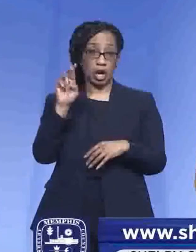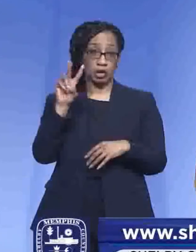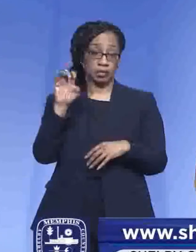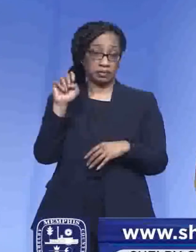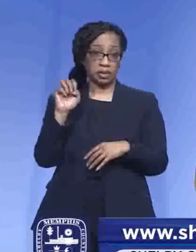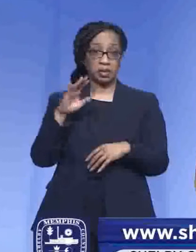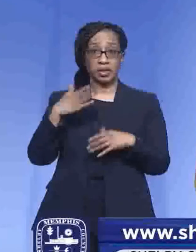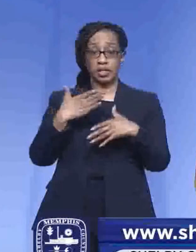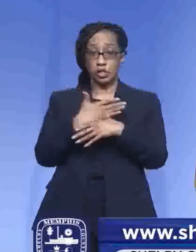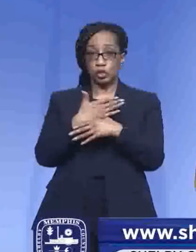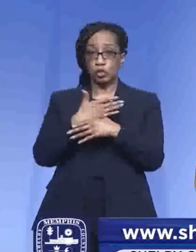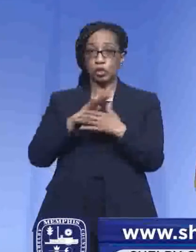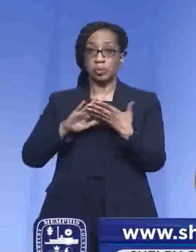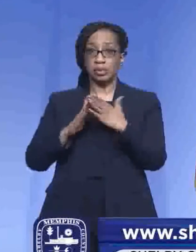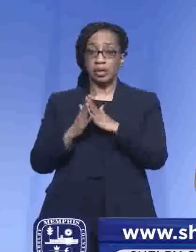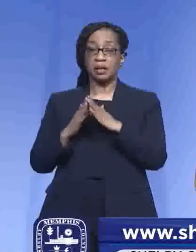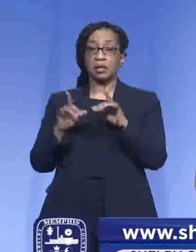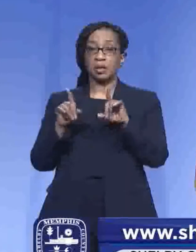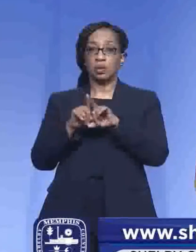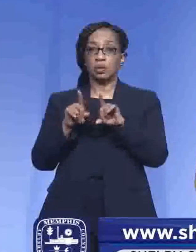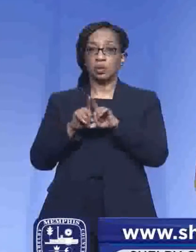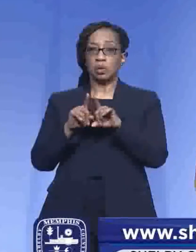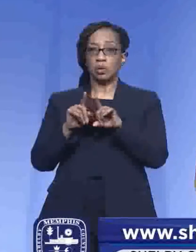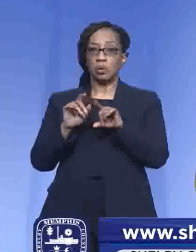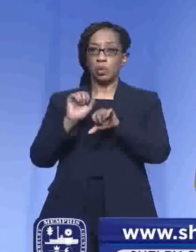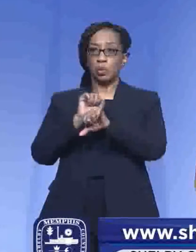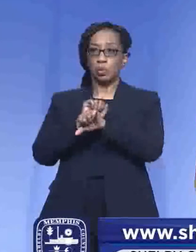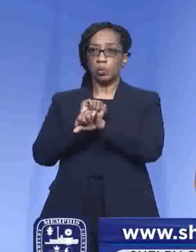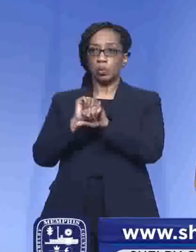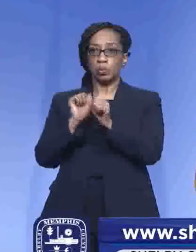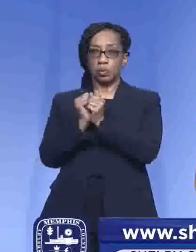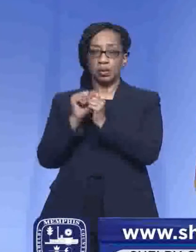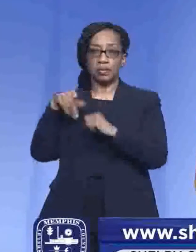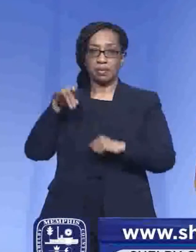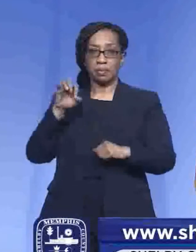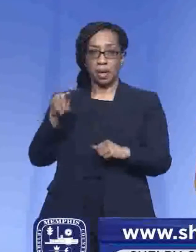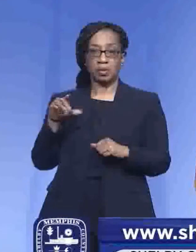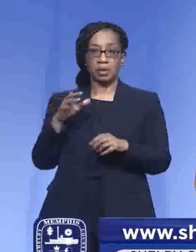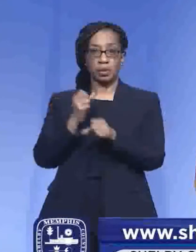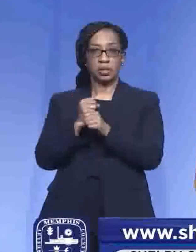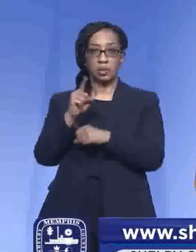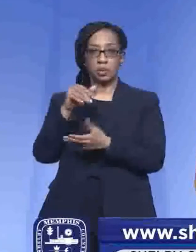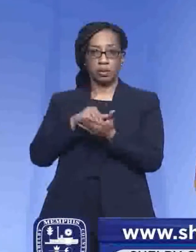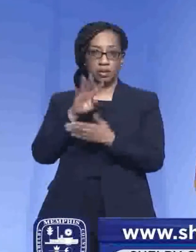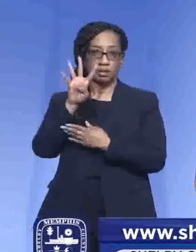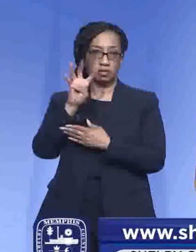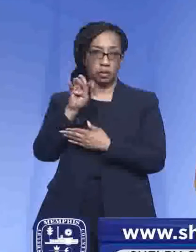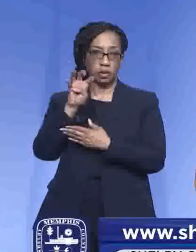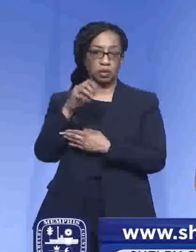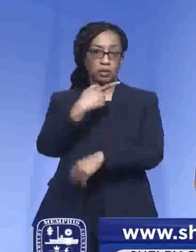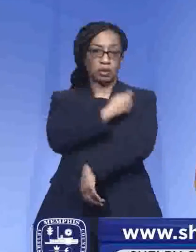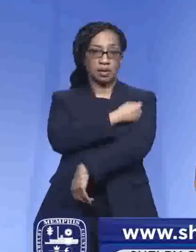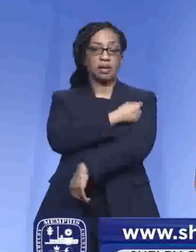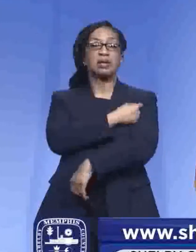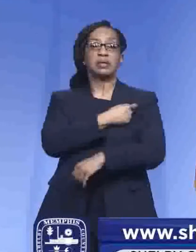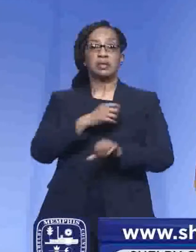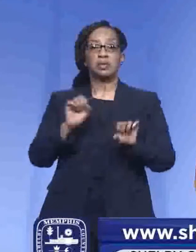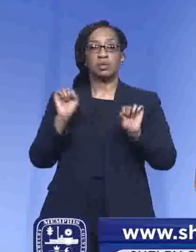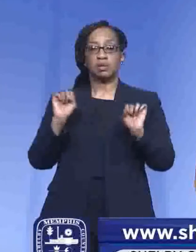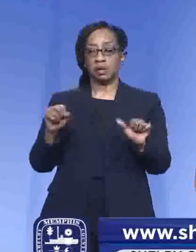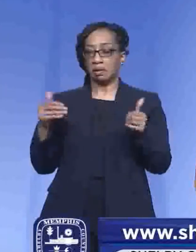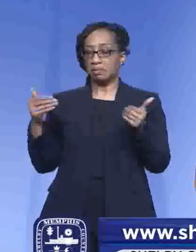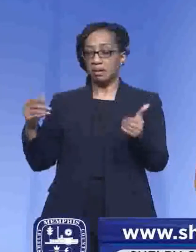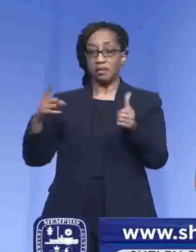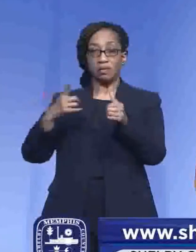the Collierville-Germantown pod, and next Friday they will receive approximately 1,400 vaccinations so that they can get their